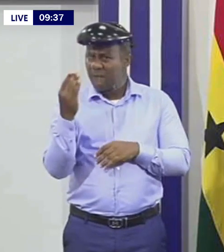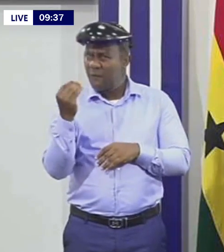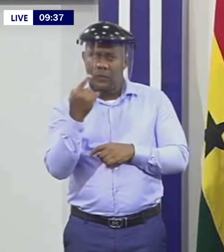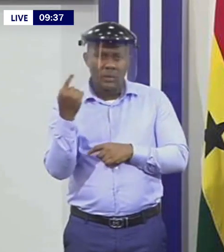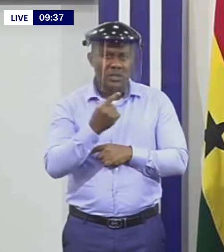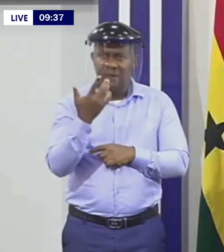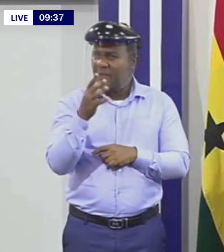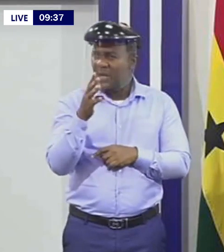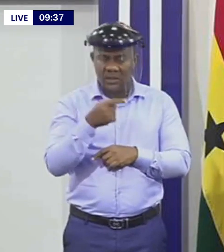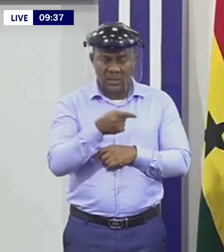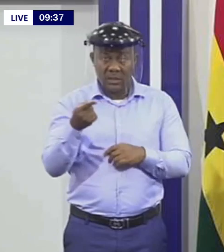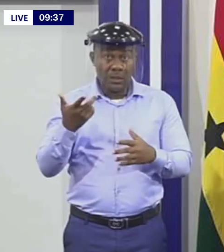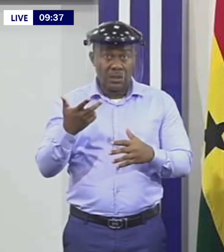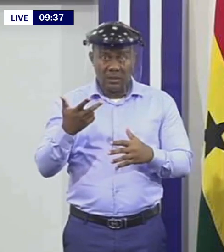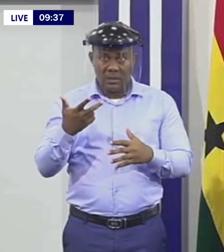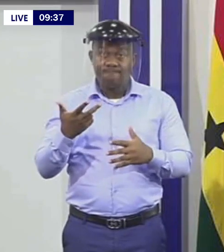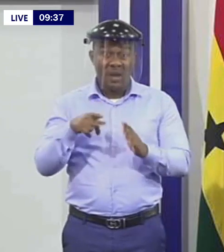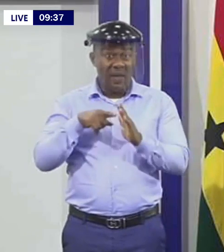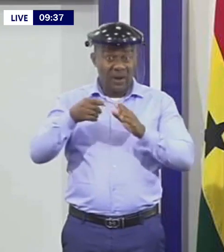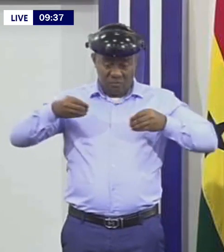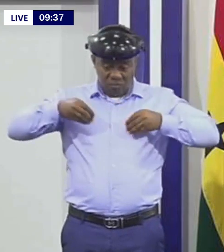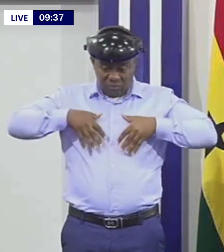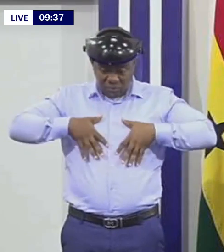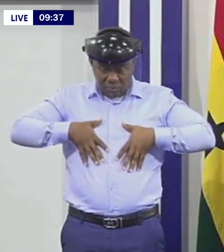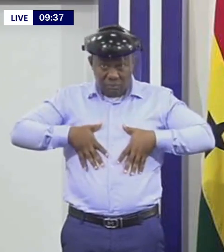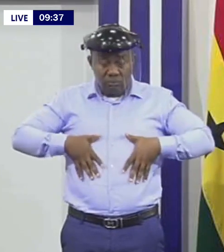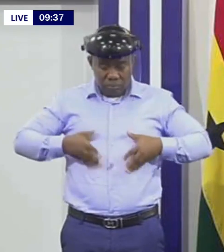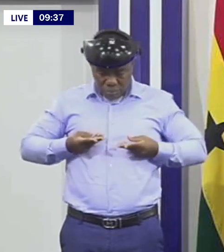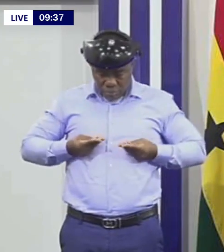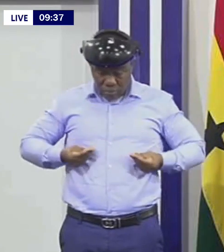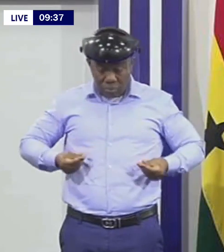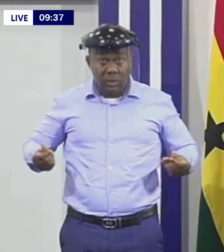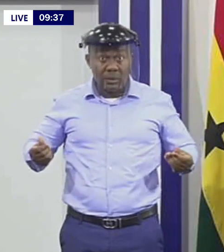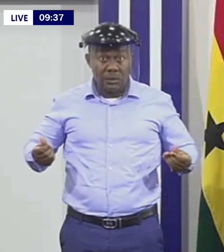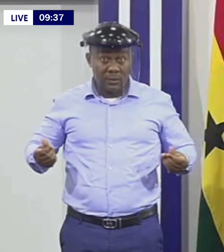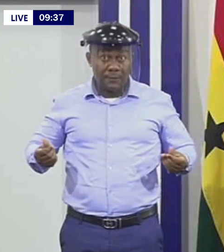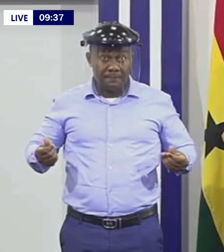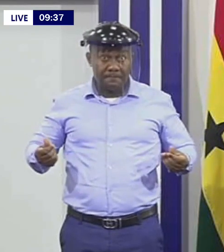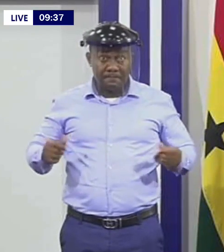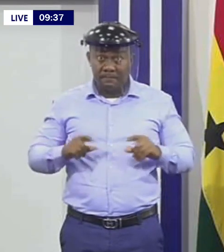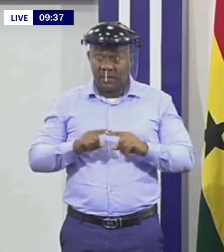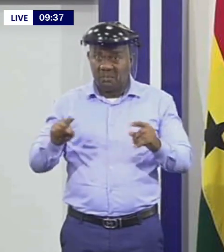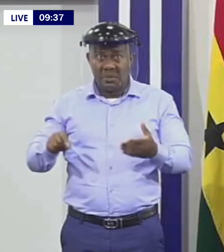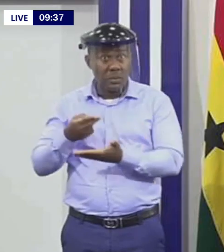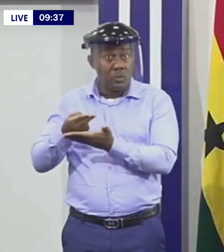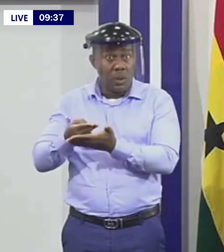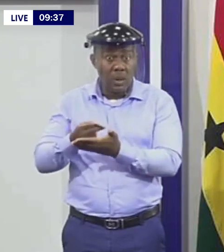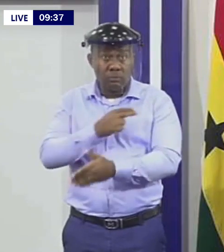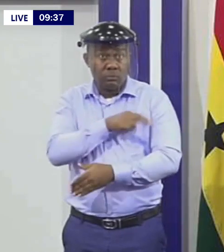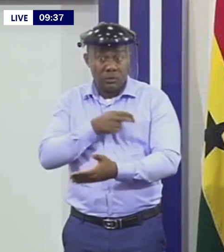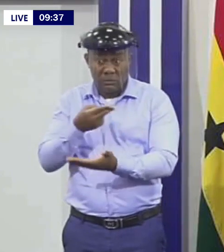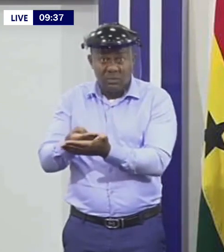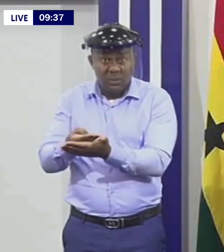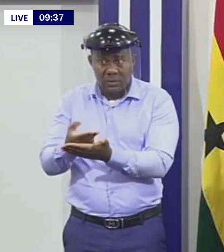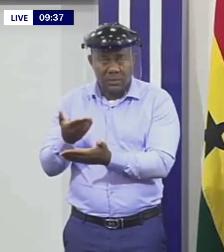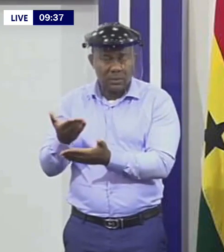the virus shedding is complete. In the extreme, when they are admitted, sent to hospital,